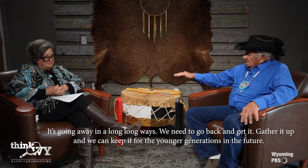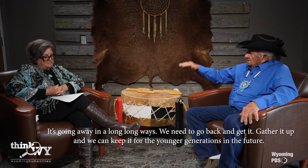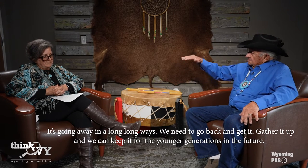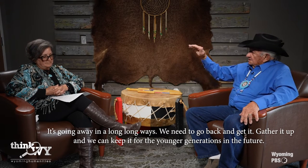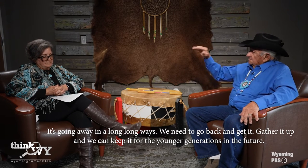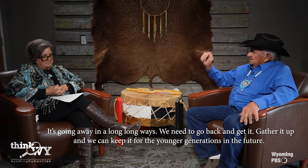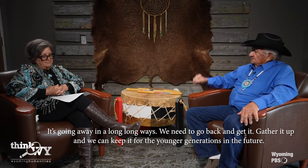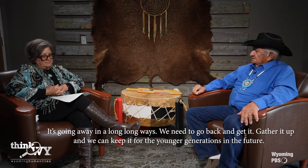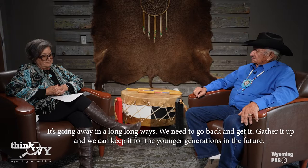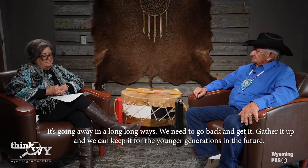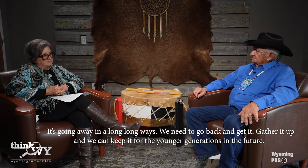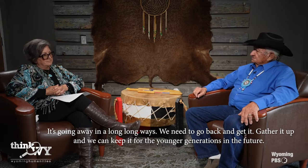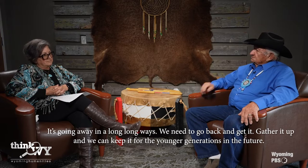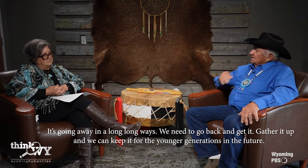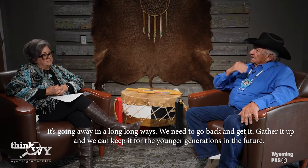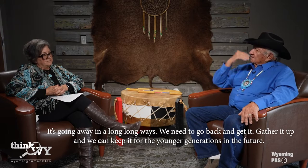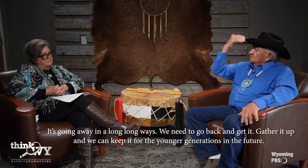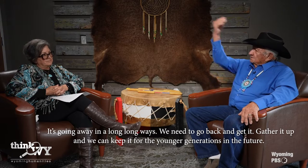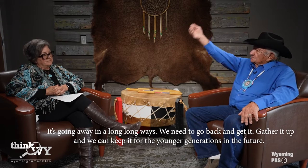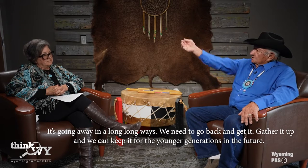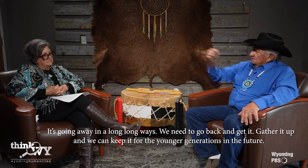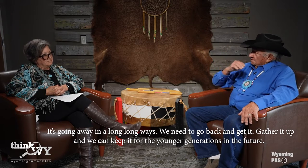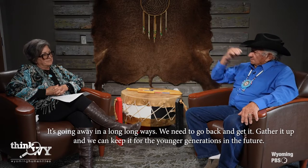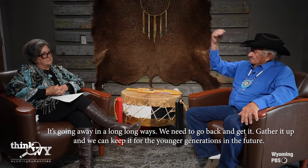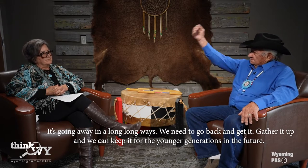younger generation in the future.